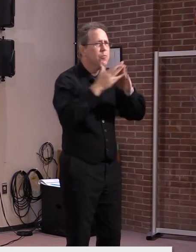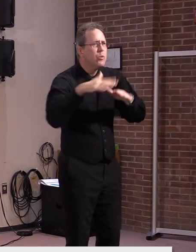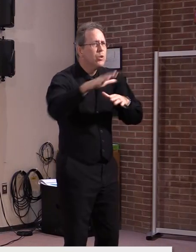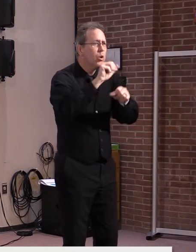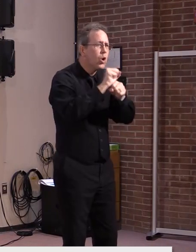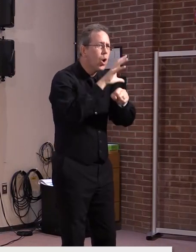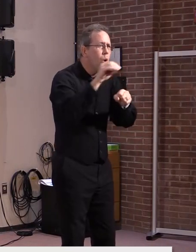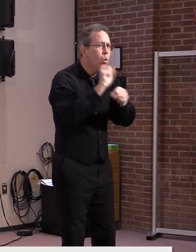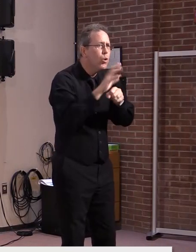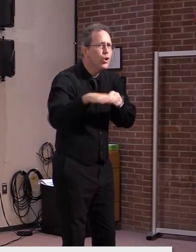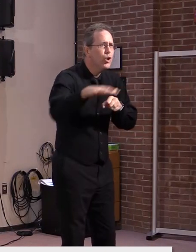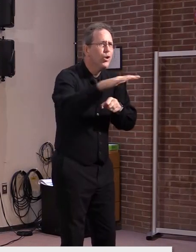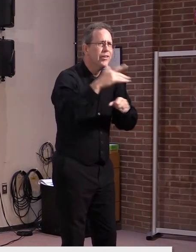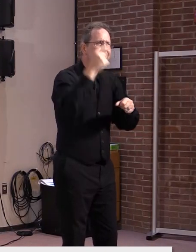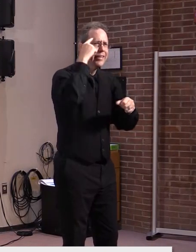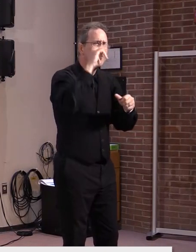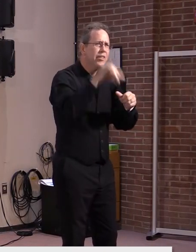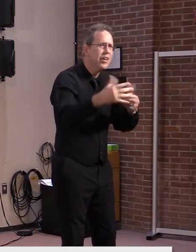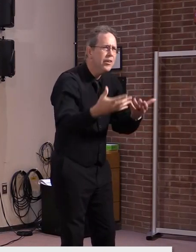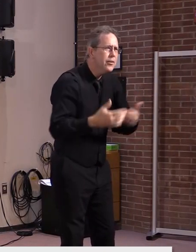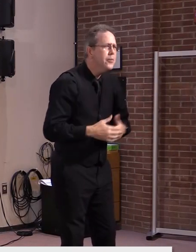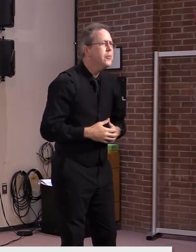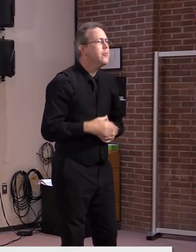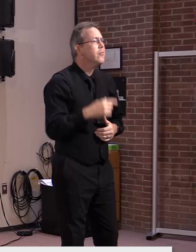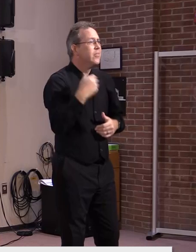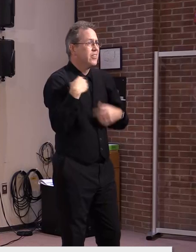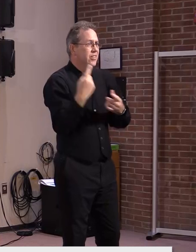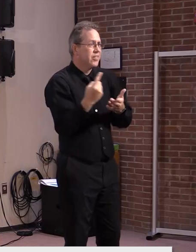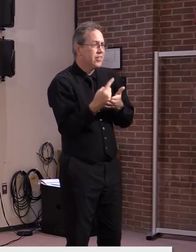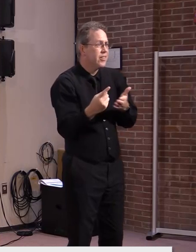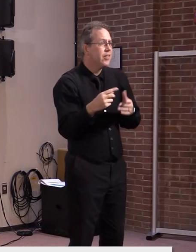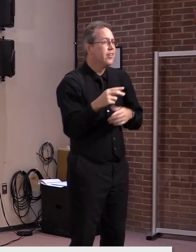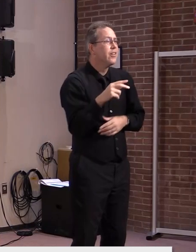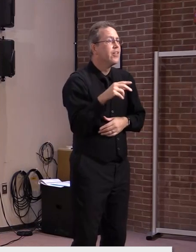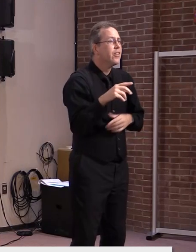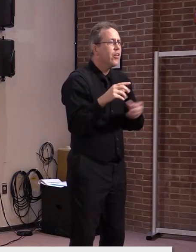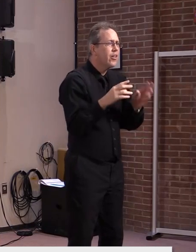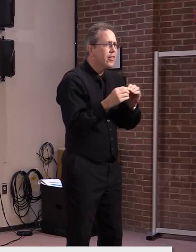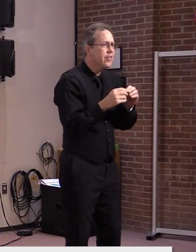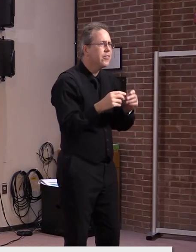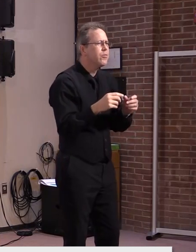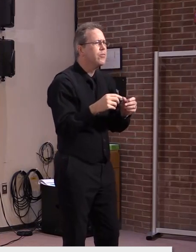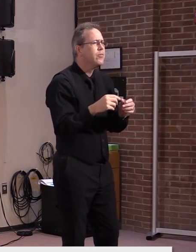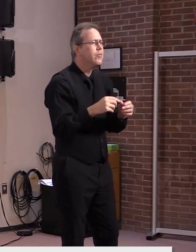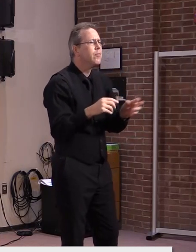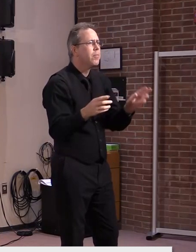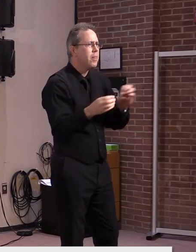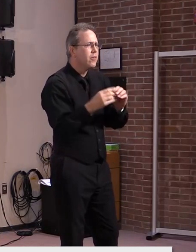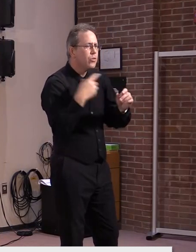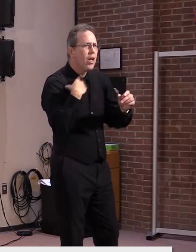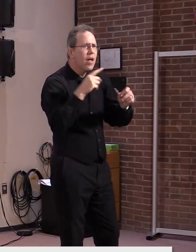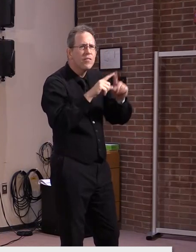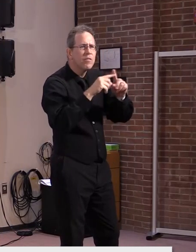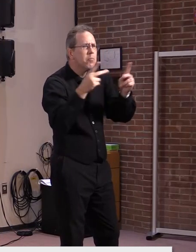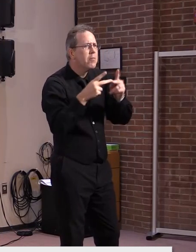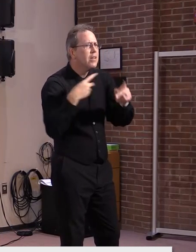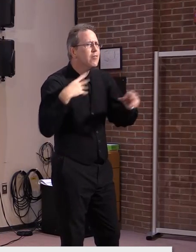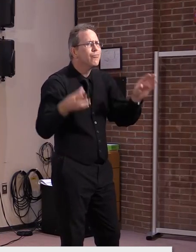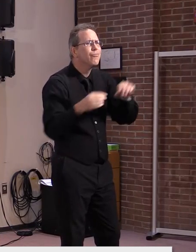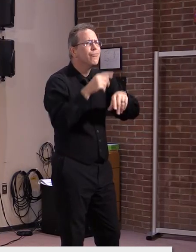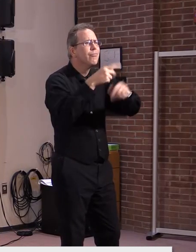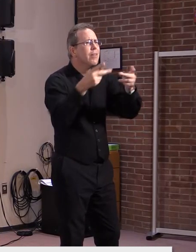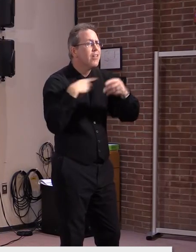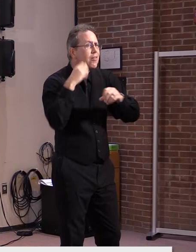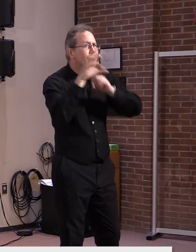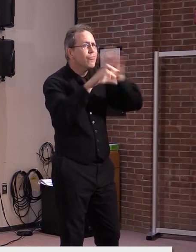than 70 state-run vaccination clinics available. You can also visit most pharmacies and healthcare